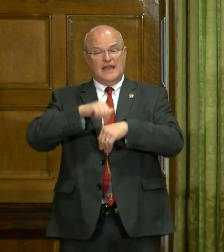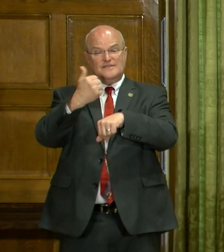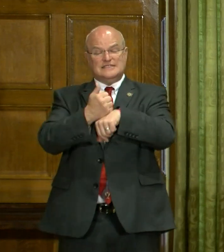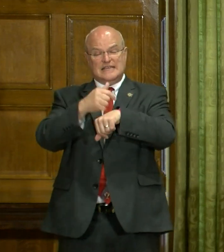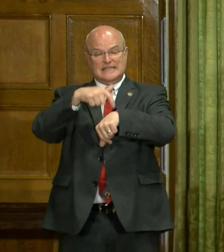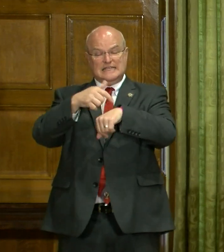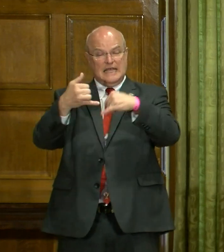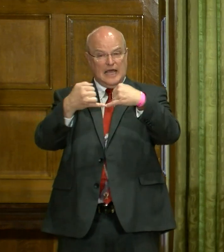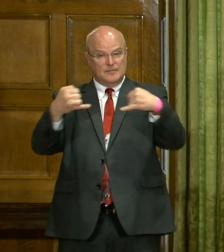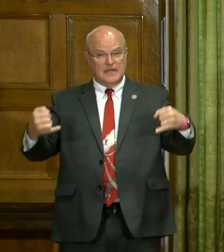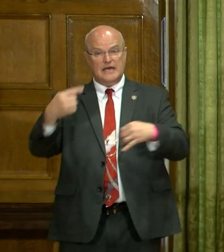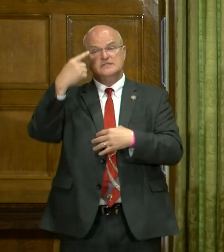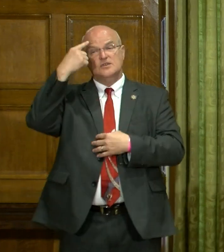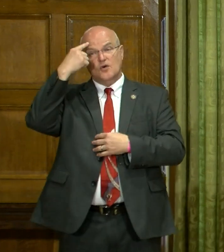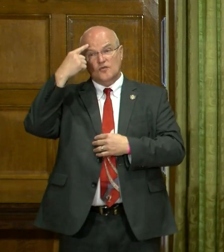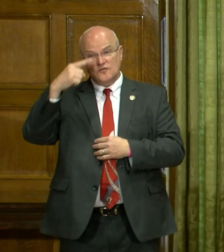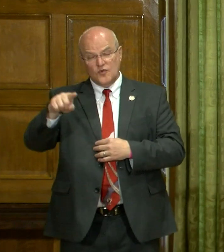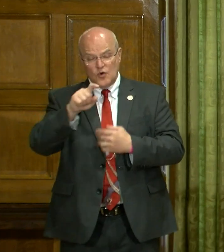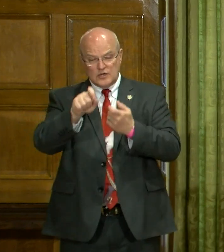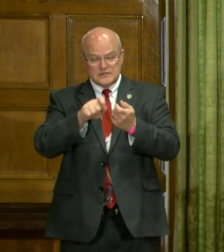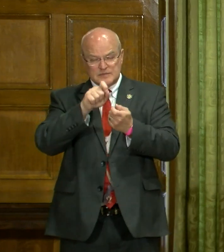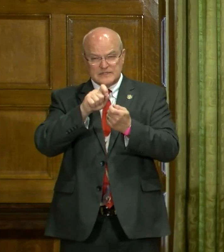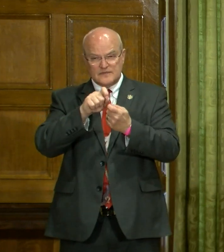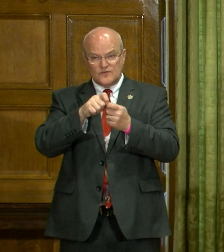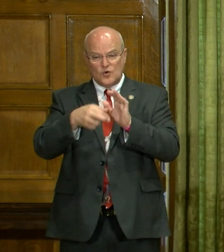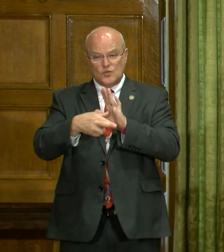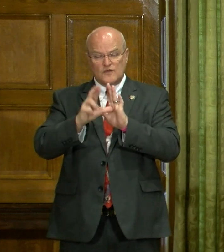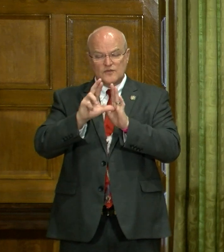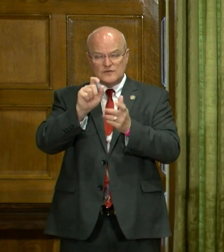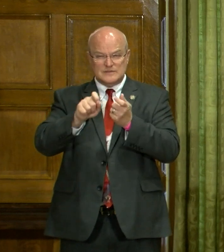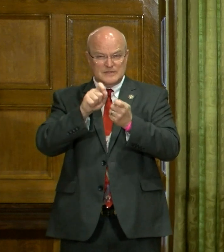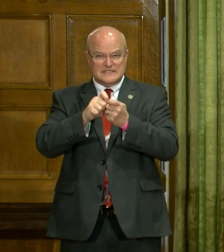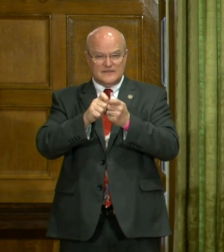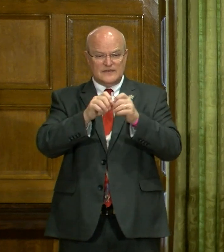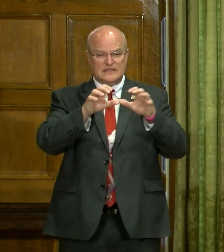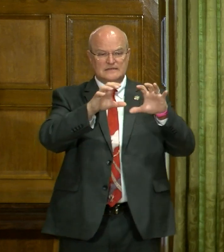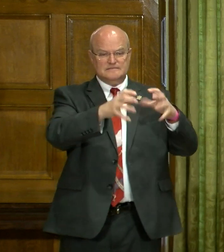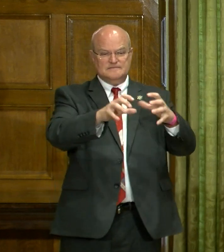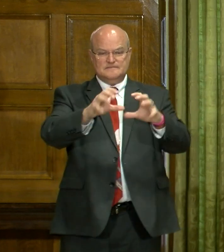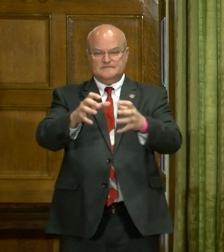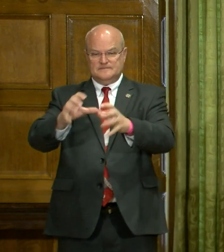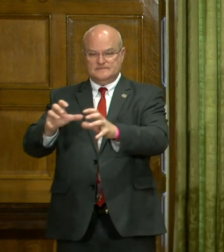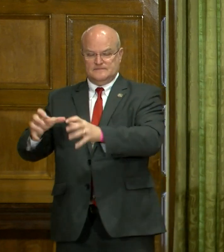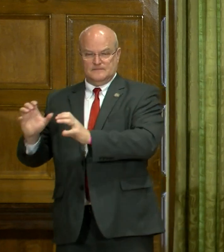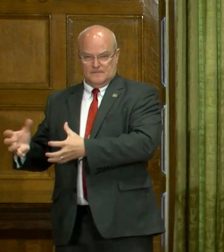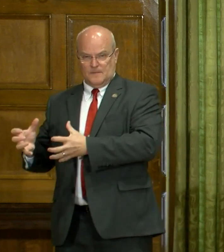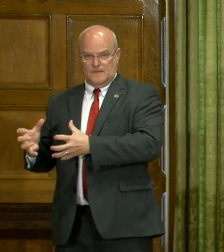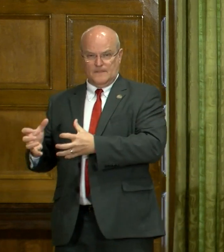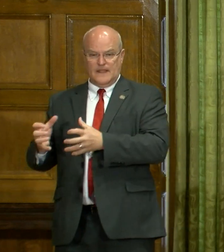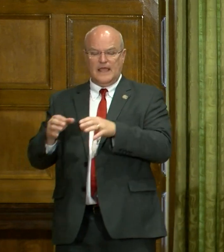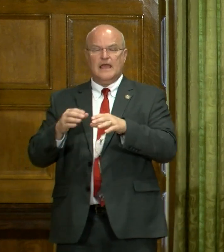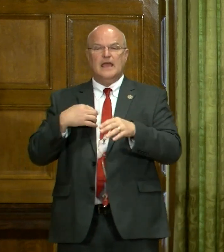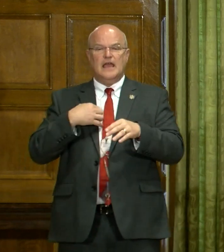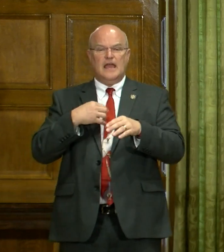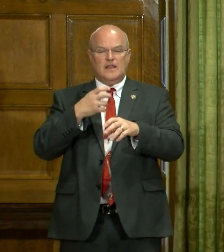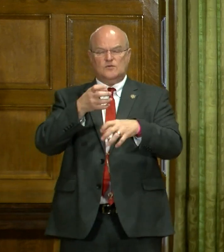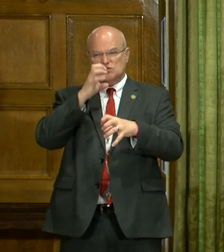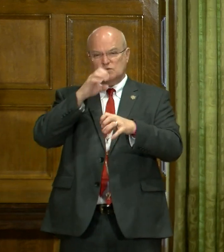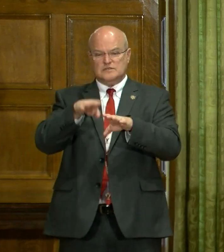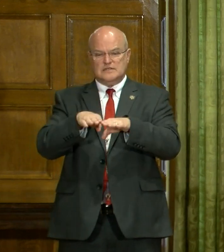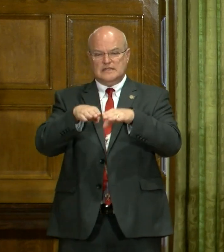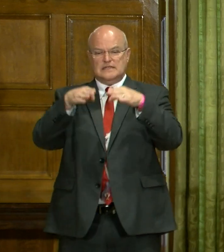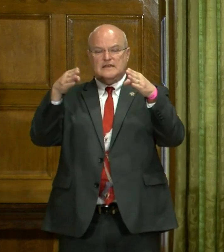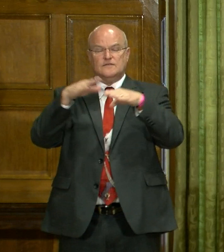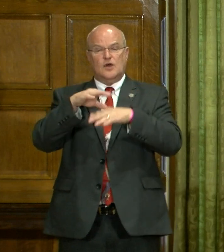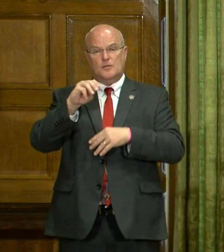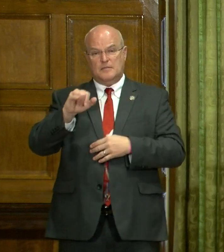set timelines for review of specific industries and to lift restrictions on May 4th